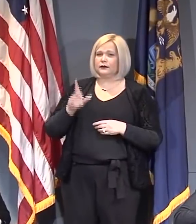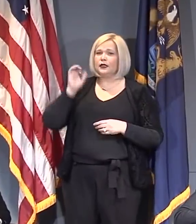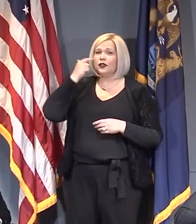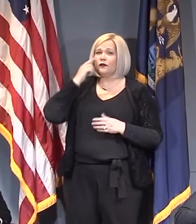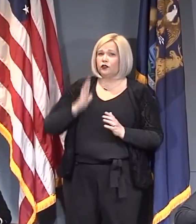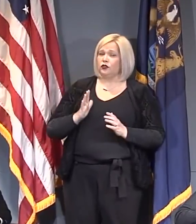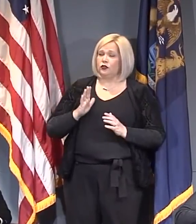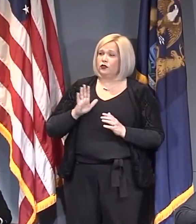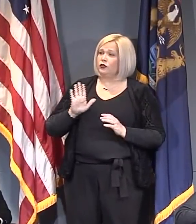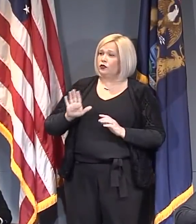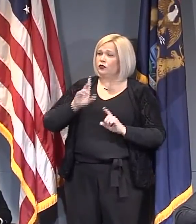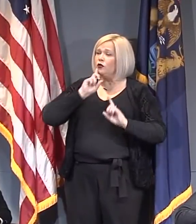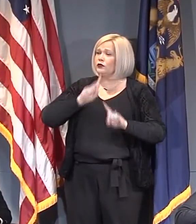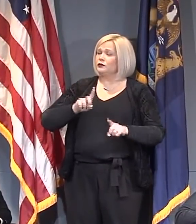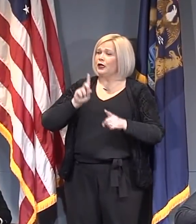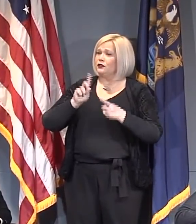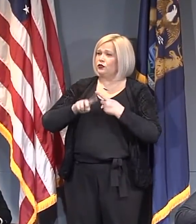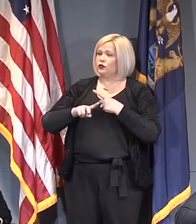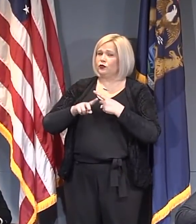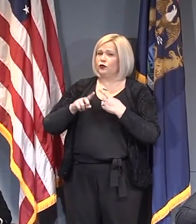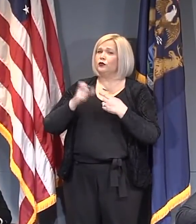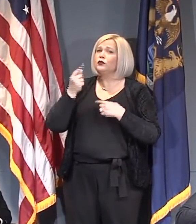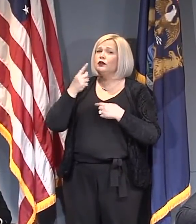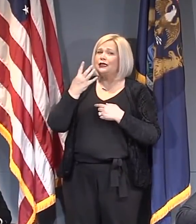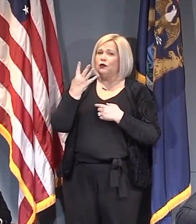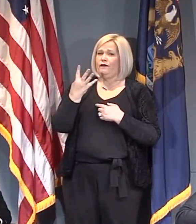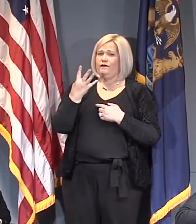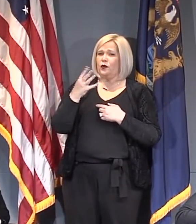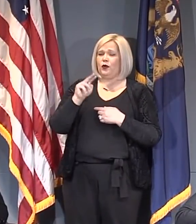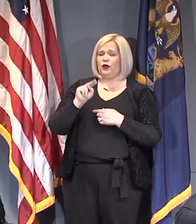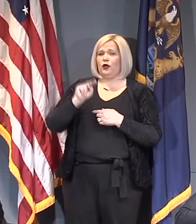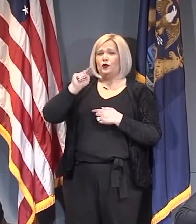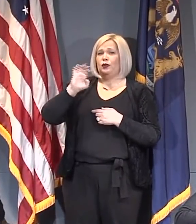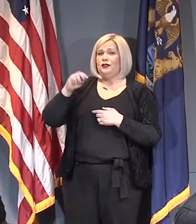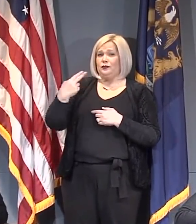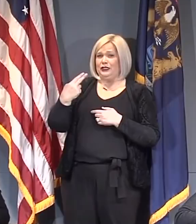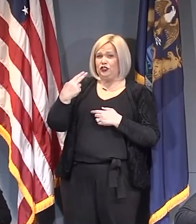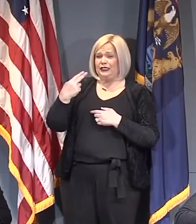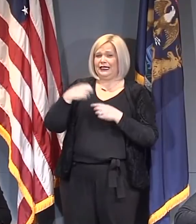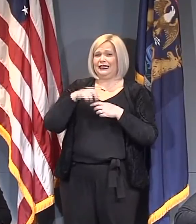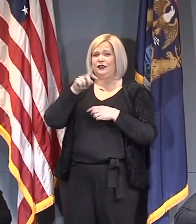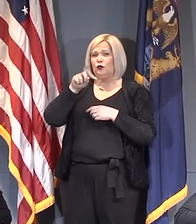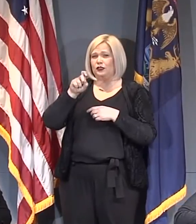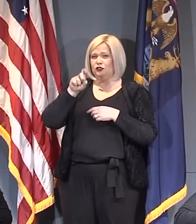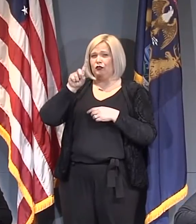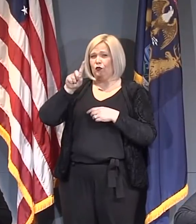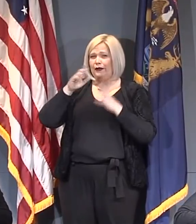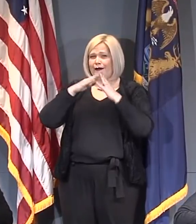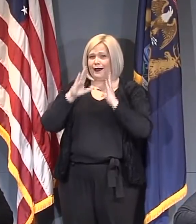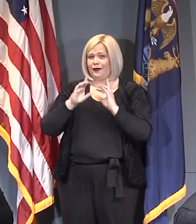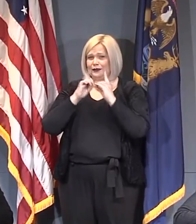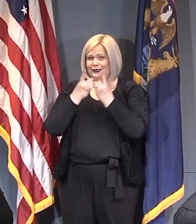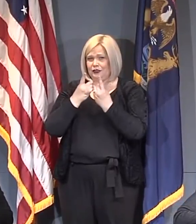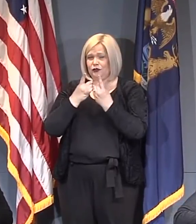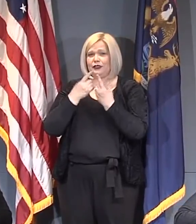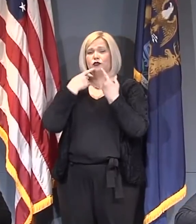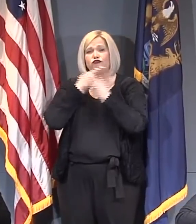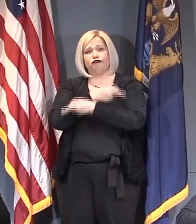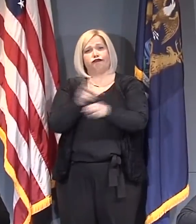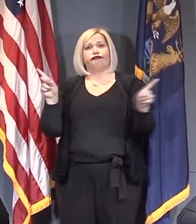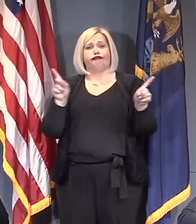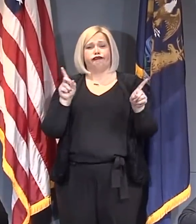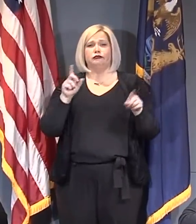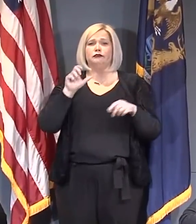Governor, what is your response to, there were 4 northern Michigan sheriffs in the 101 House District who provided a press release on